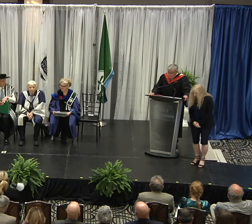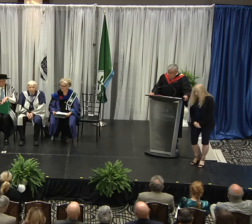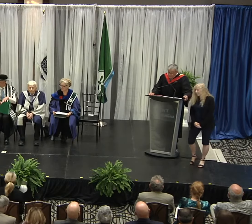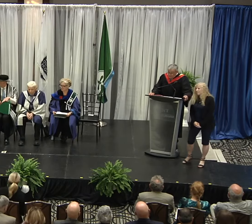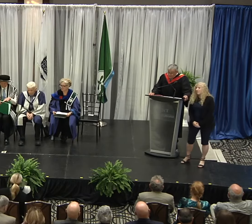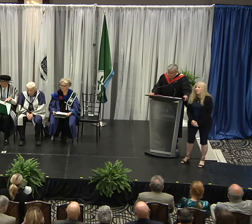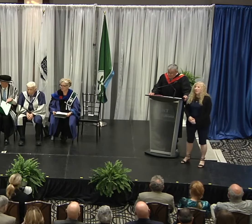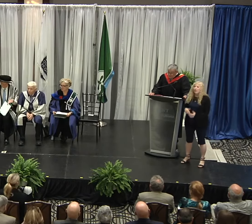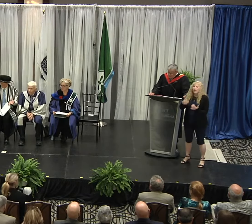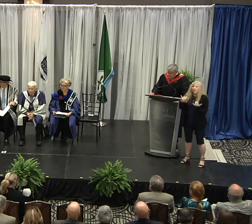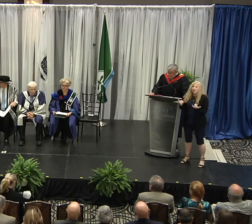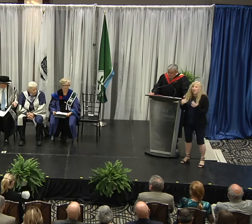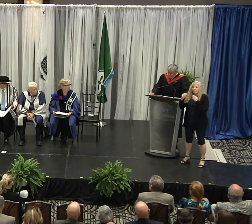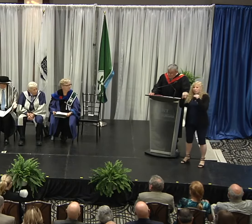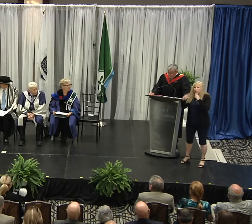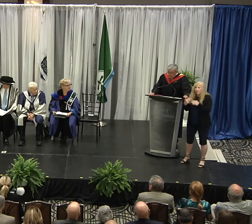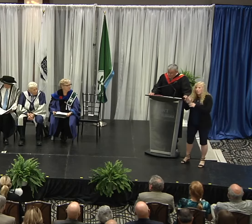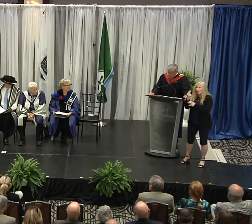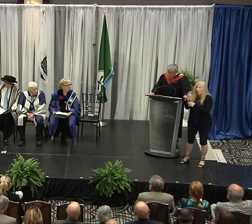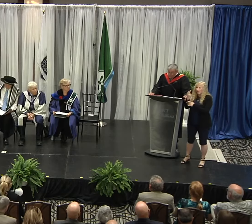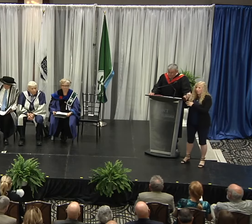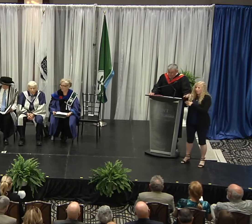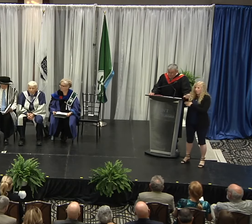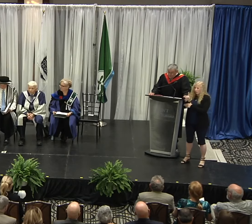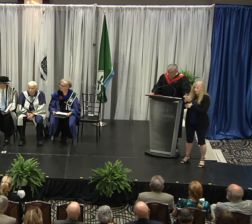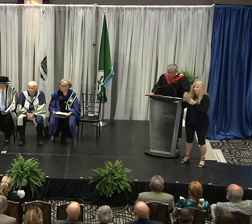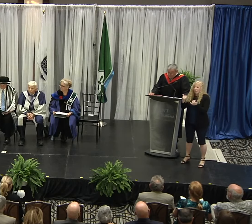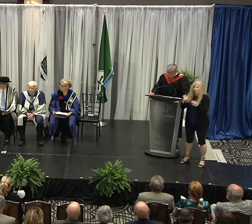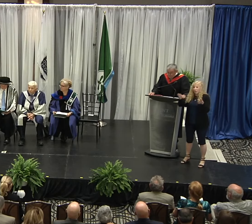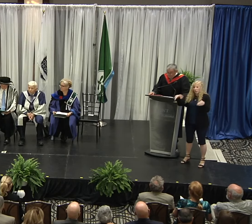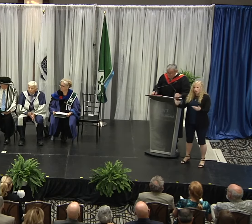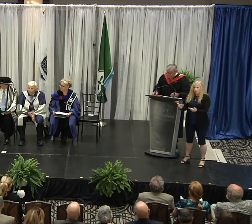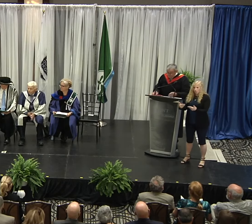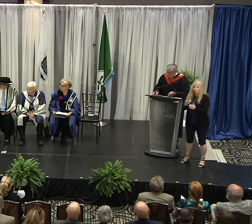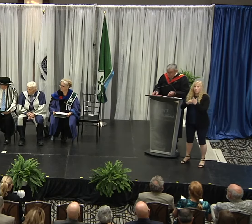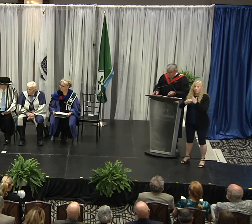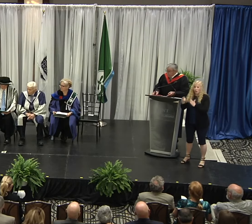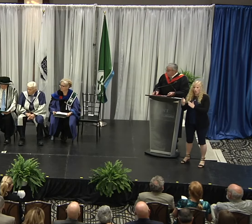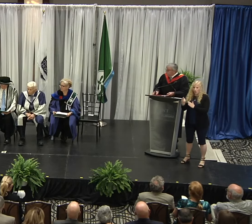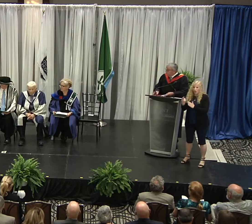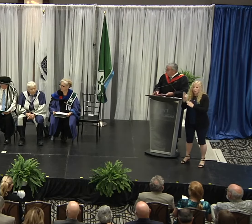Professor Don Lavelle, Harvard, will now introduce the honor song.